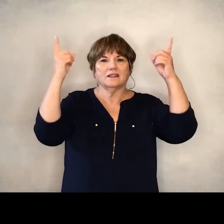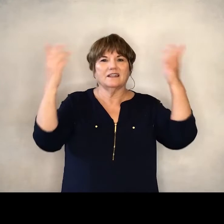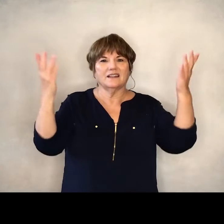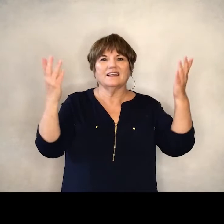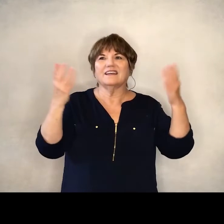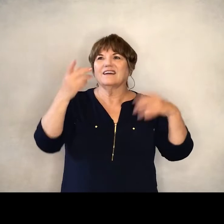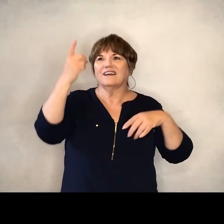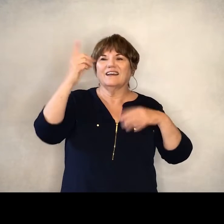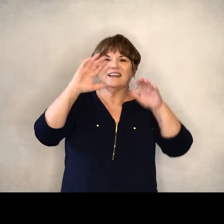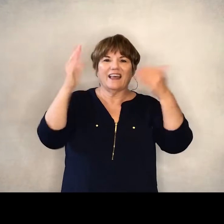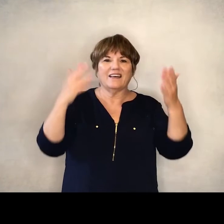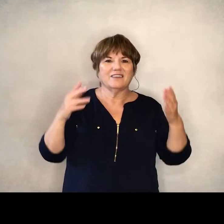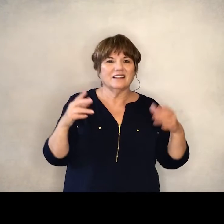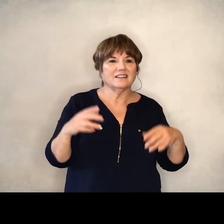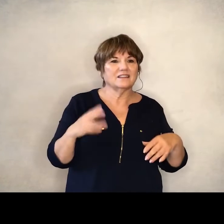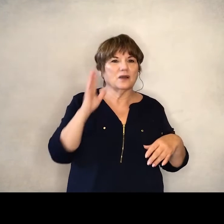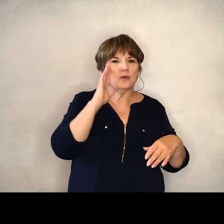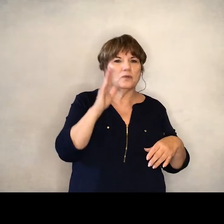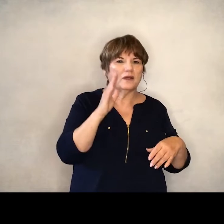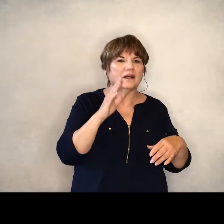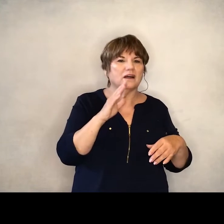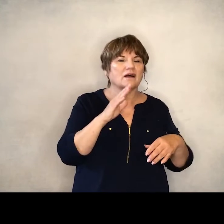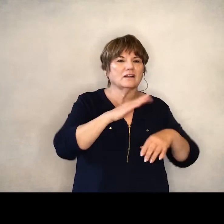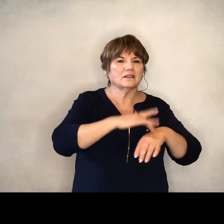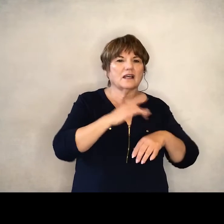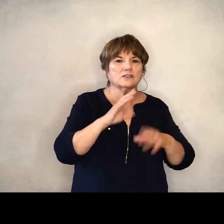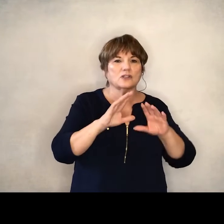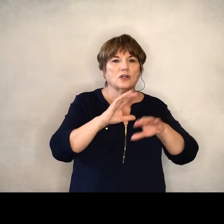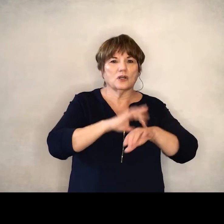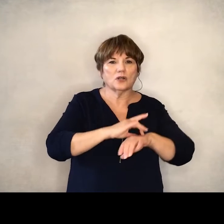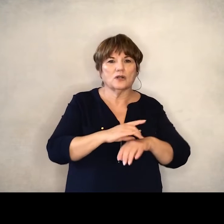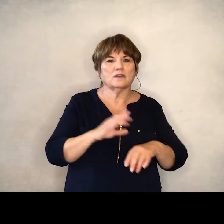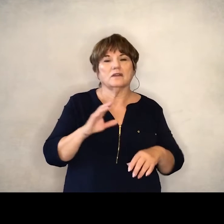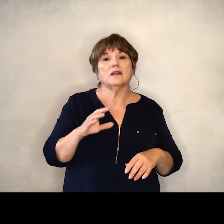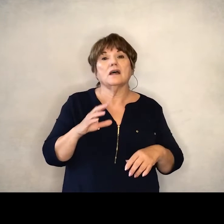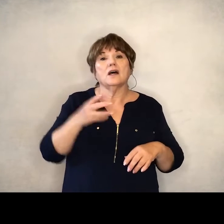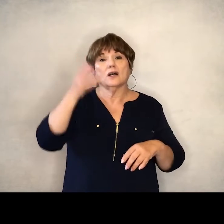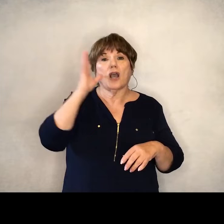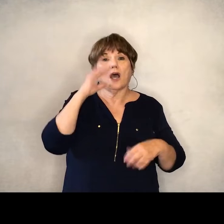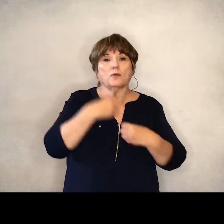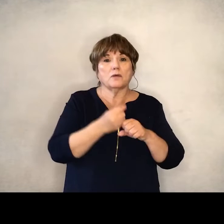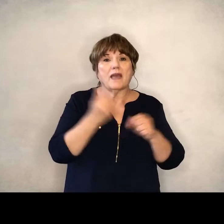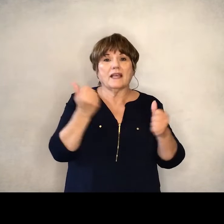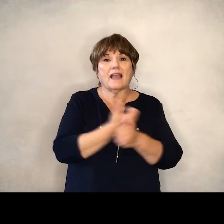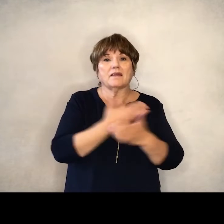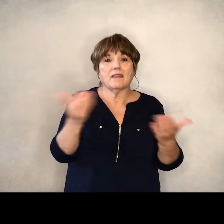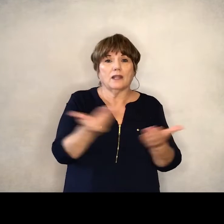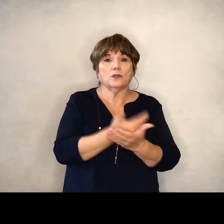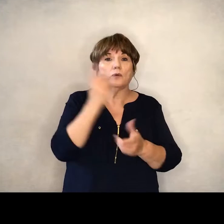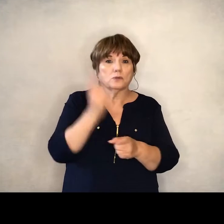This miraculous reality is that God will ultimately make everything new and right.